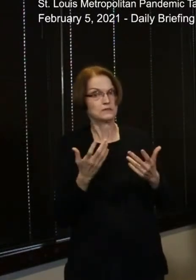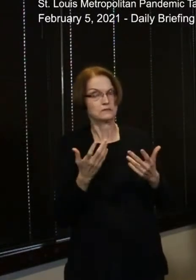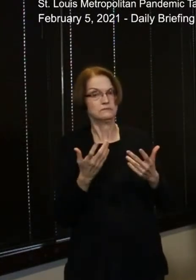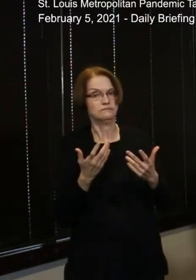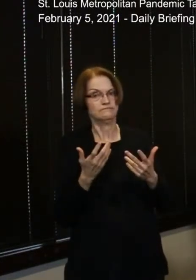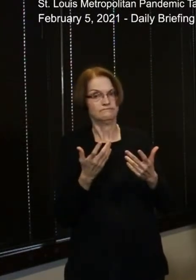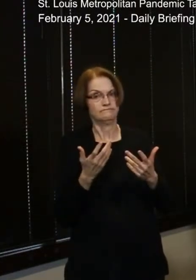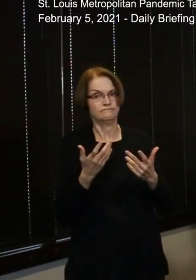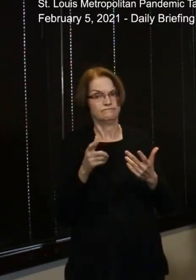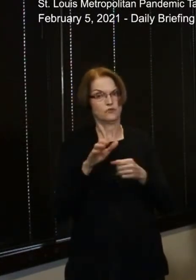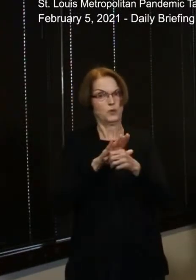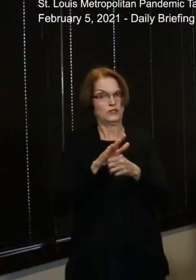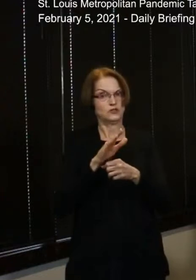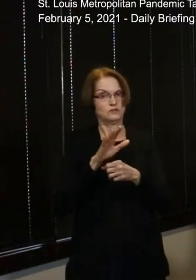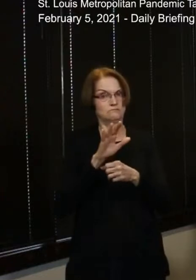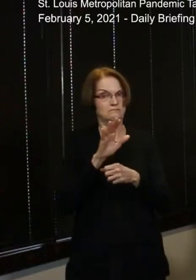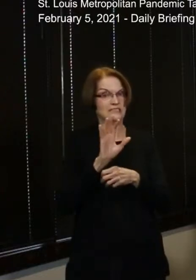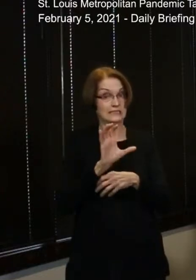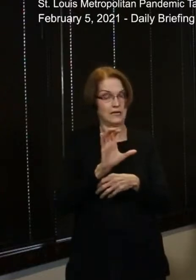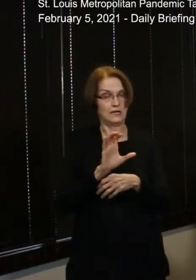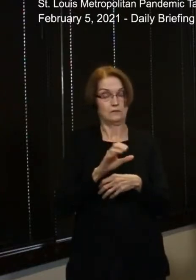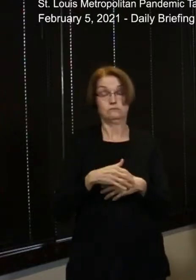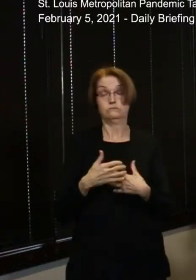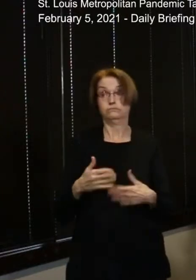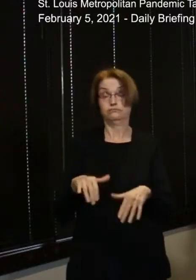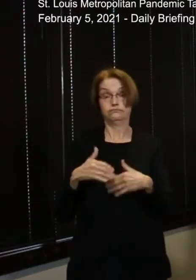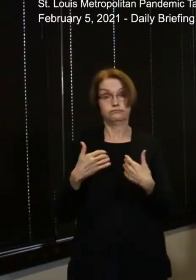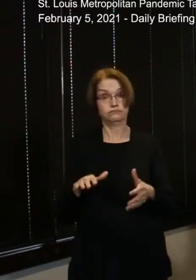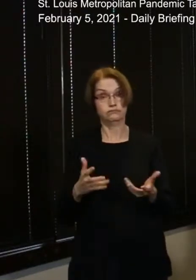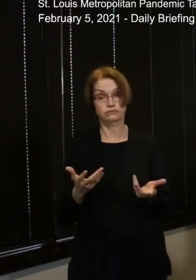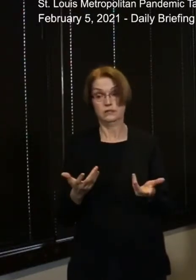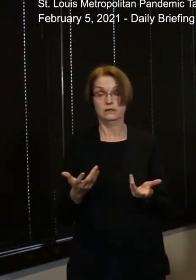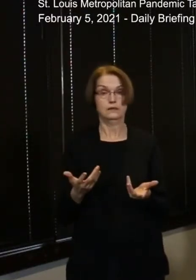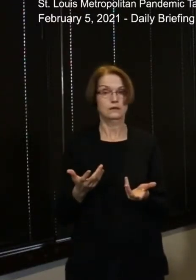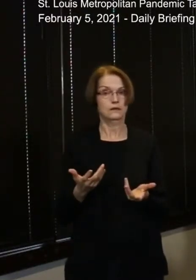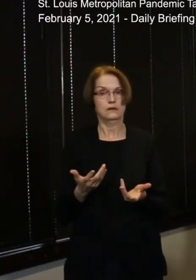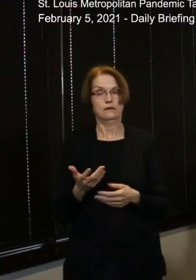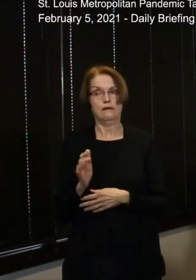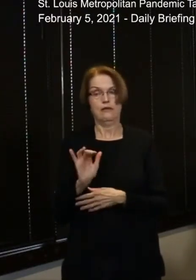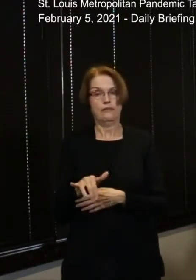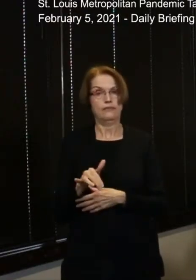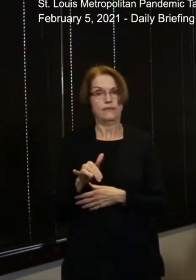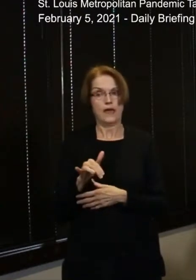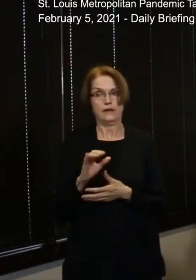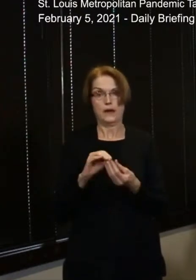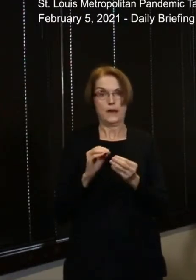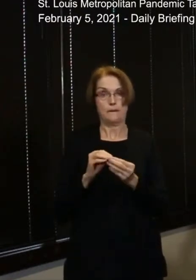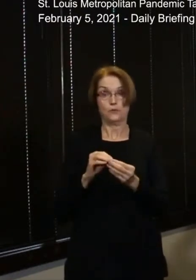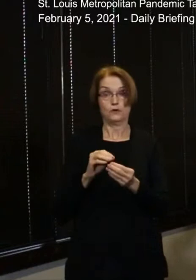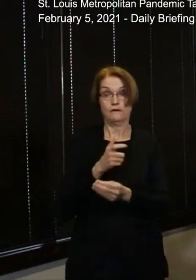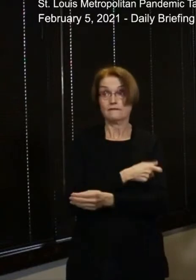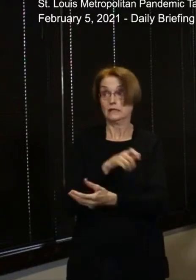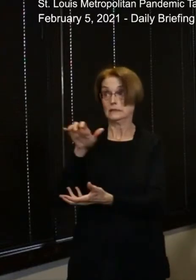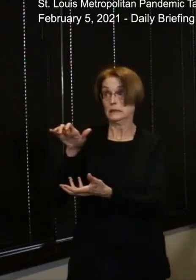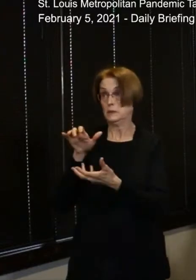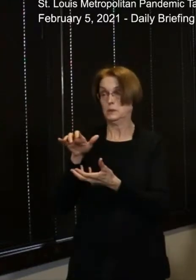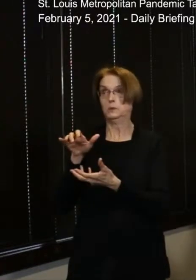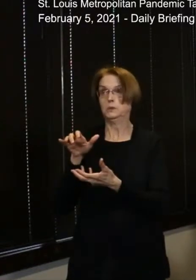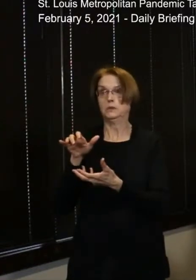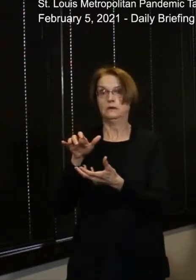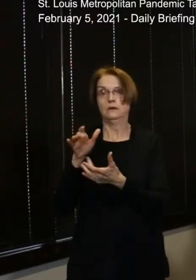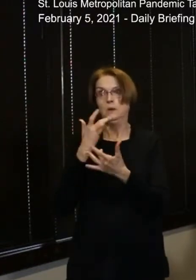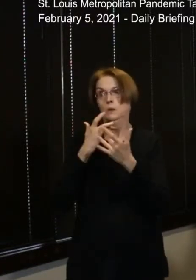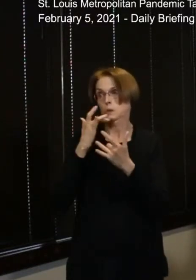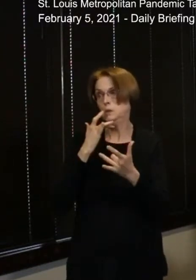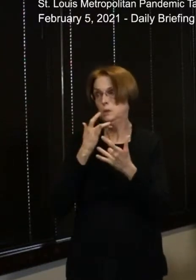this Region C. So as you can imagine, that number of doses then gets stretched